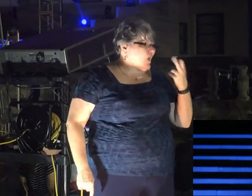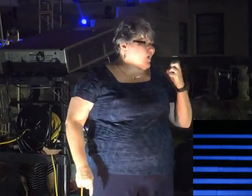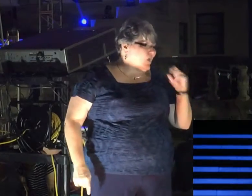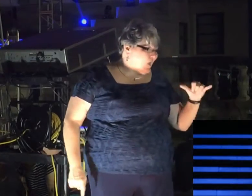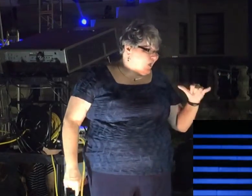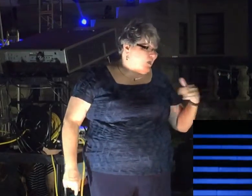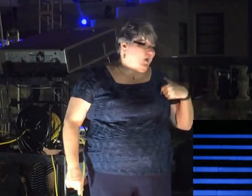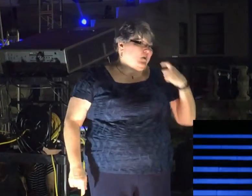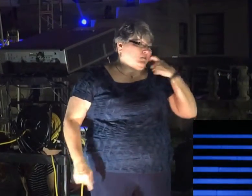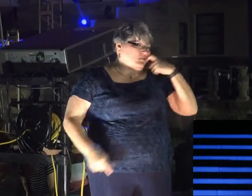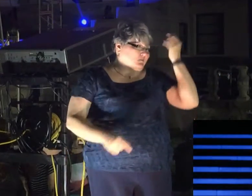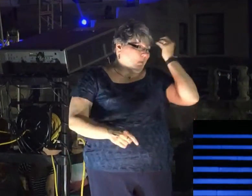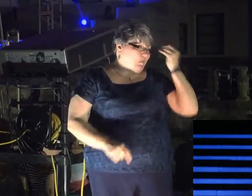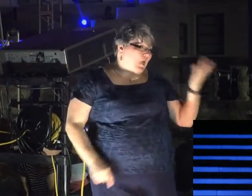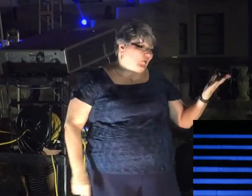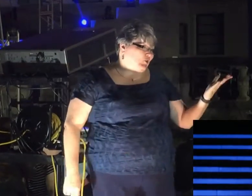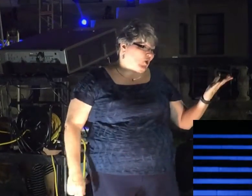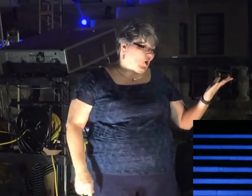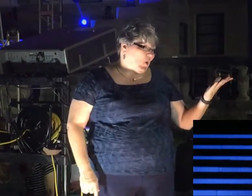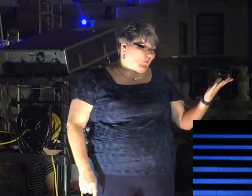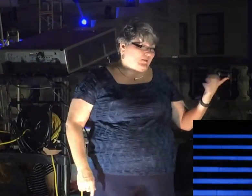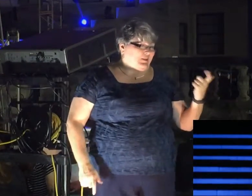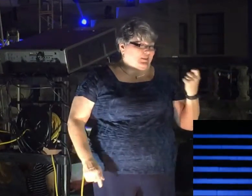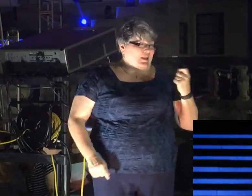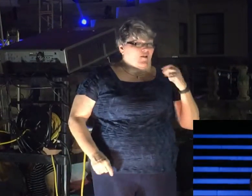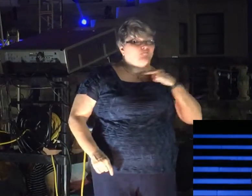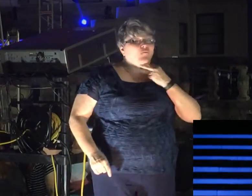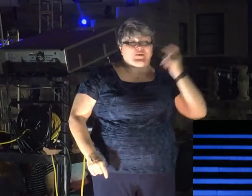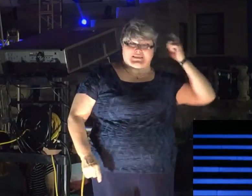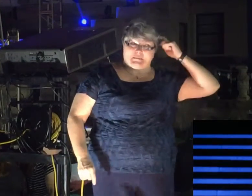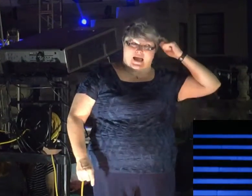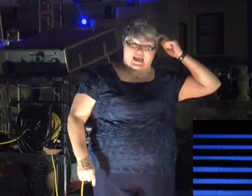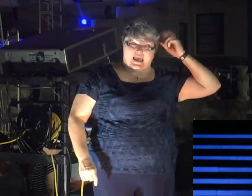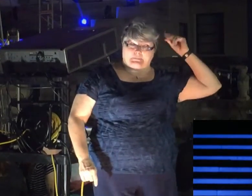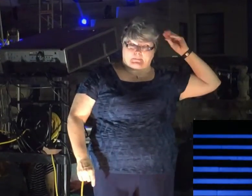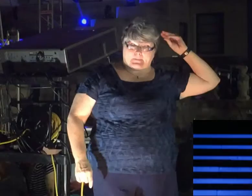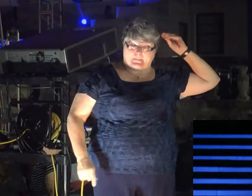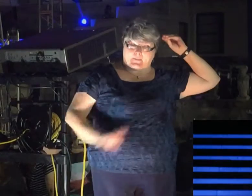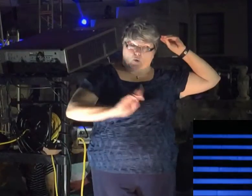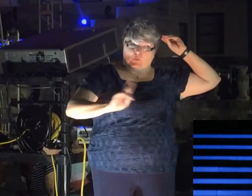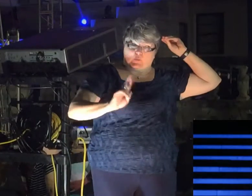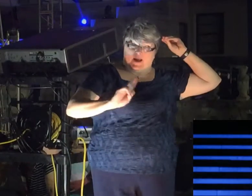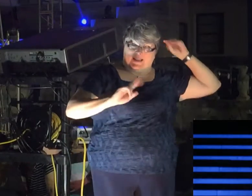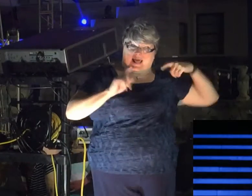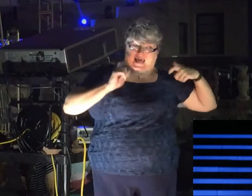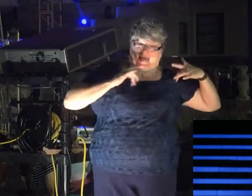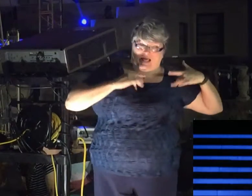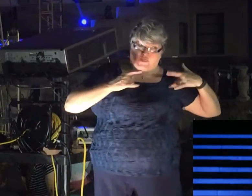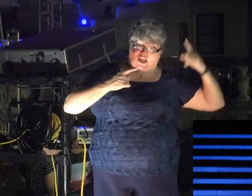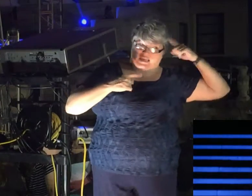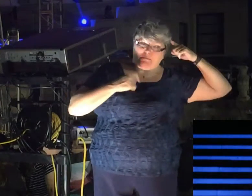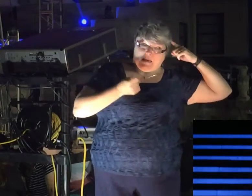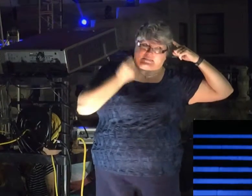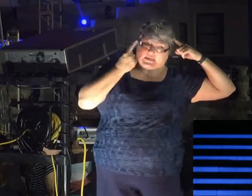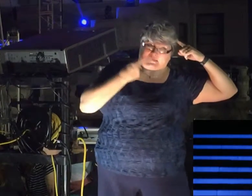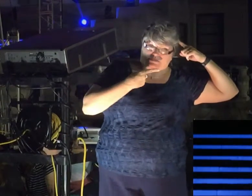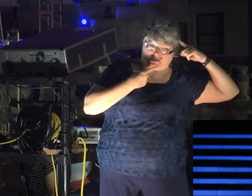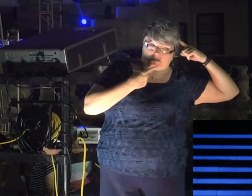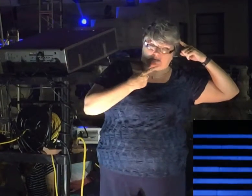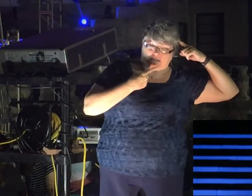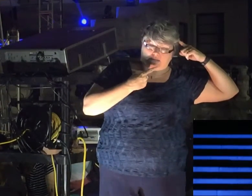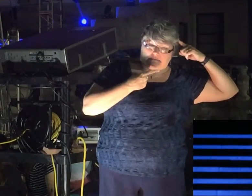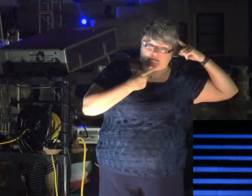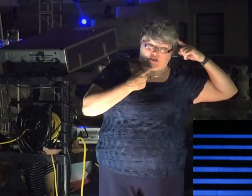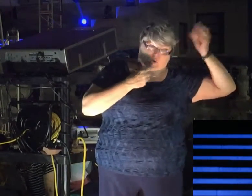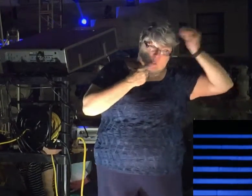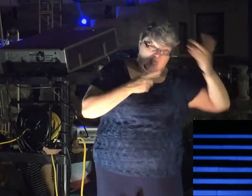And you say, hey, I just want to let you know, there's a little voice in my head that's ready to go crazy, and I'm starting to think he makes